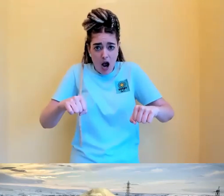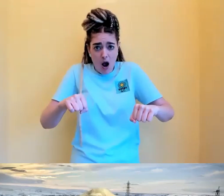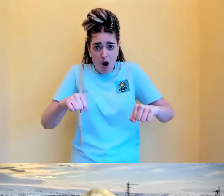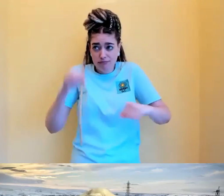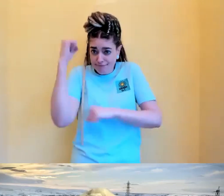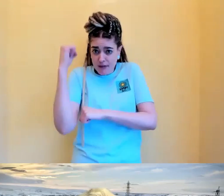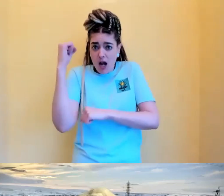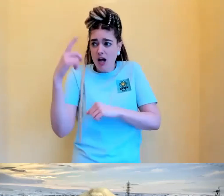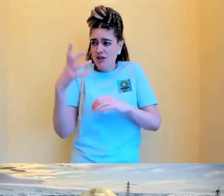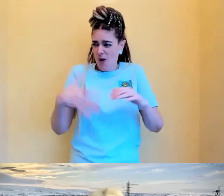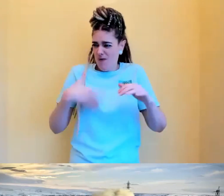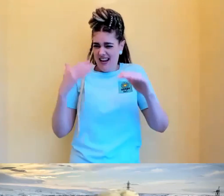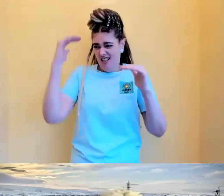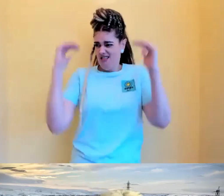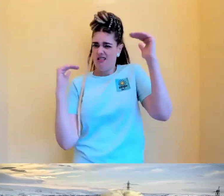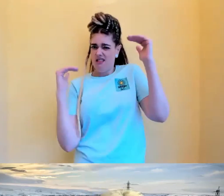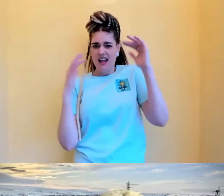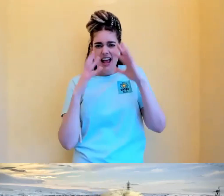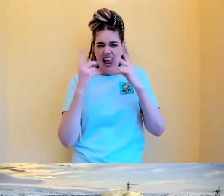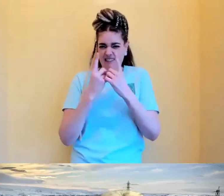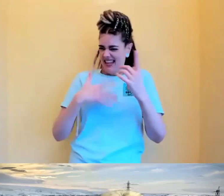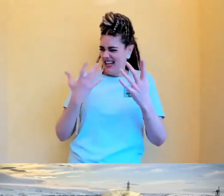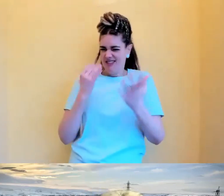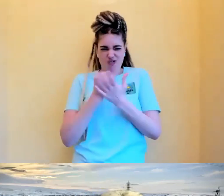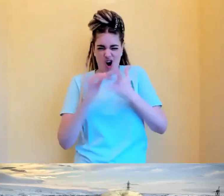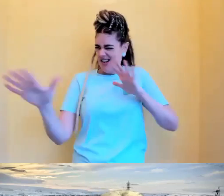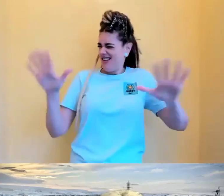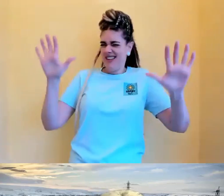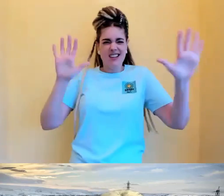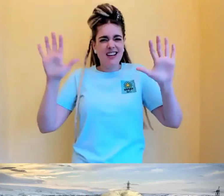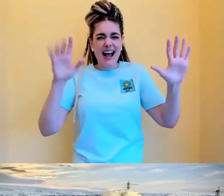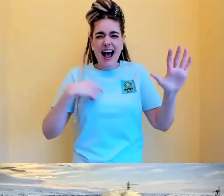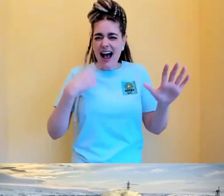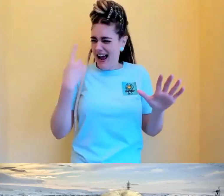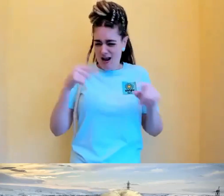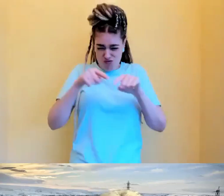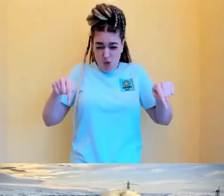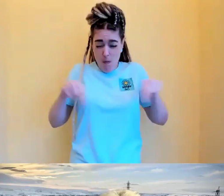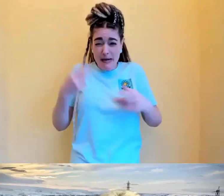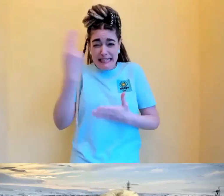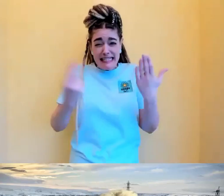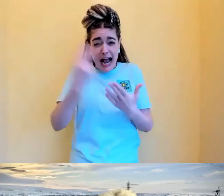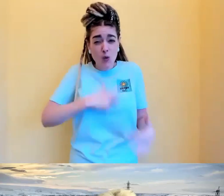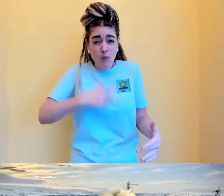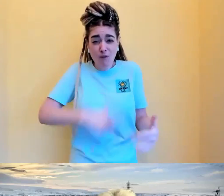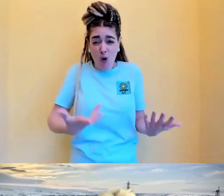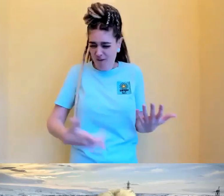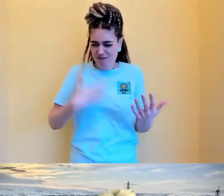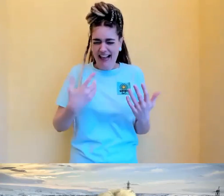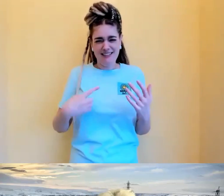me as well. And I'd love to know who it is that they design for, because it's not any disabled person I